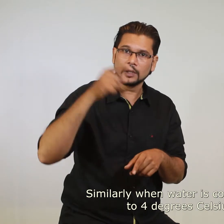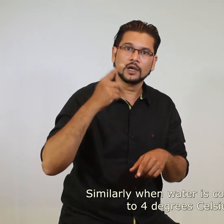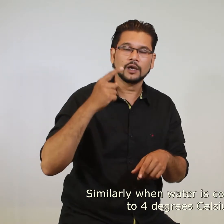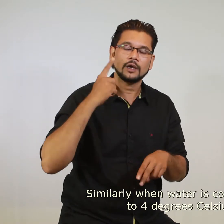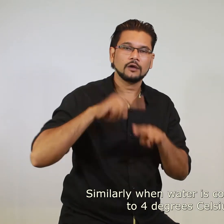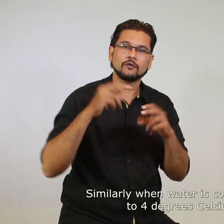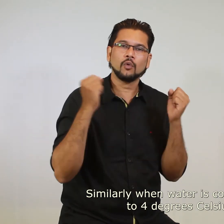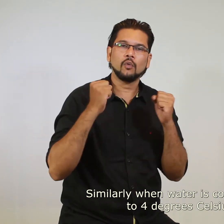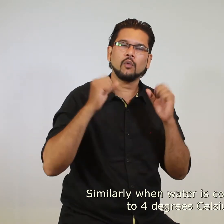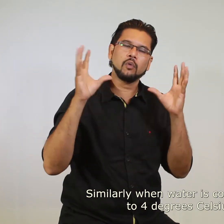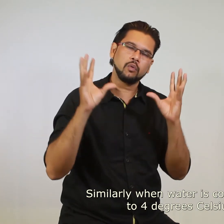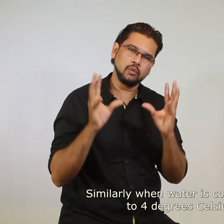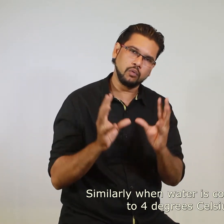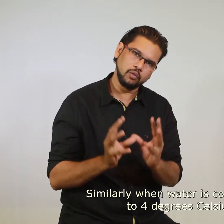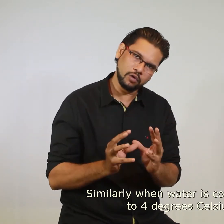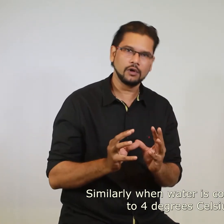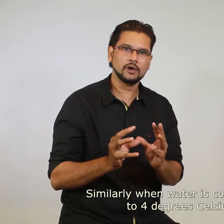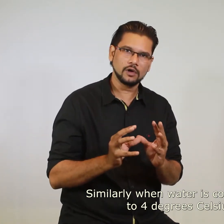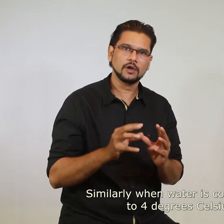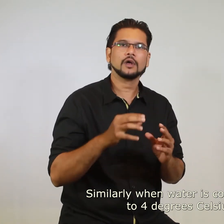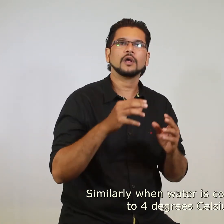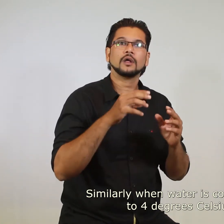Similarly, when water is cooled down to 4 degrees Celsius,